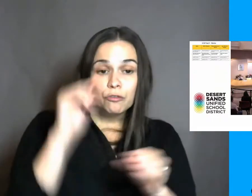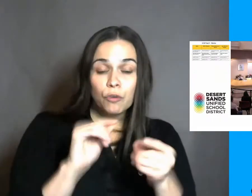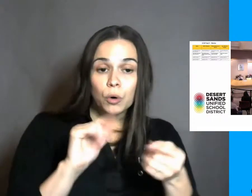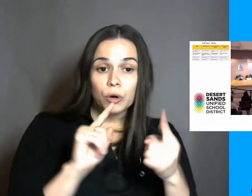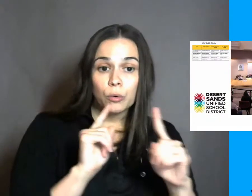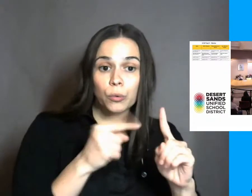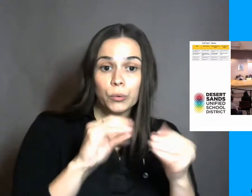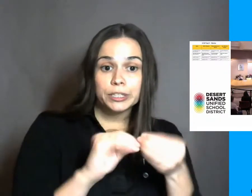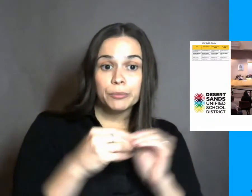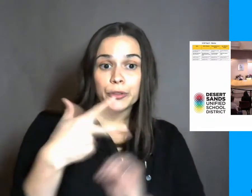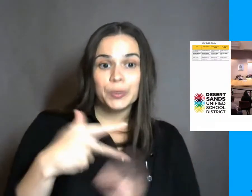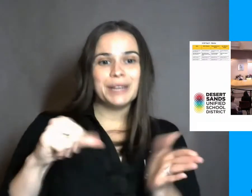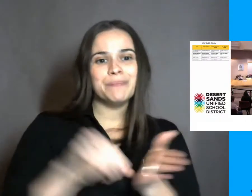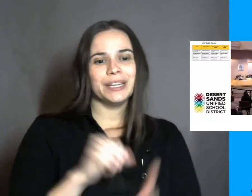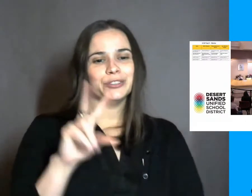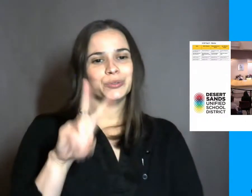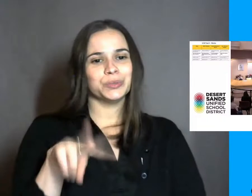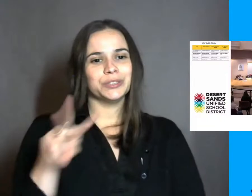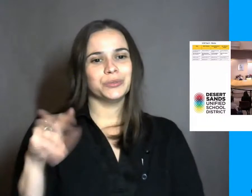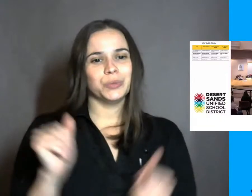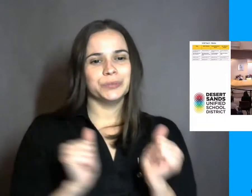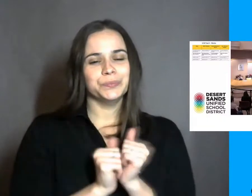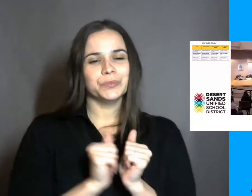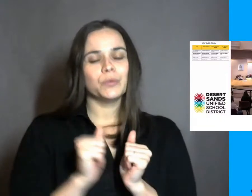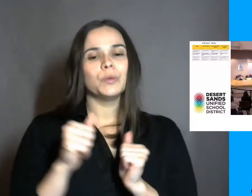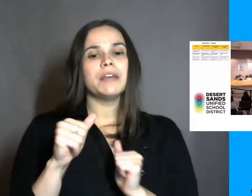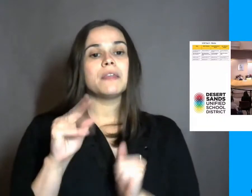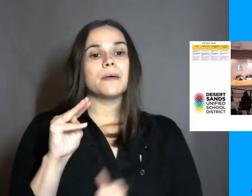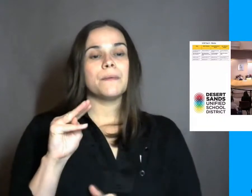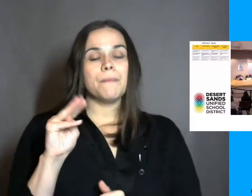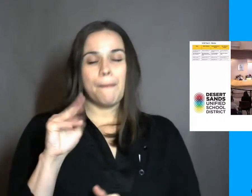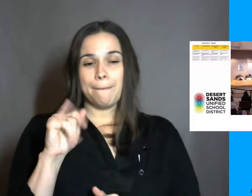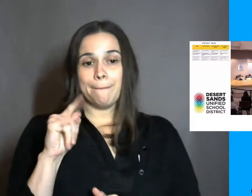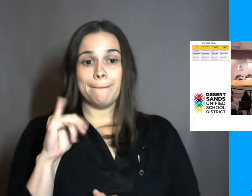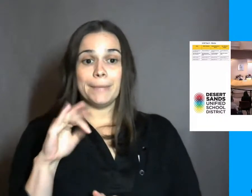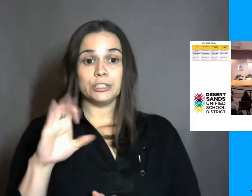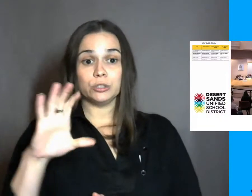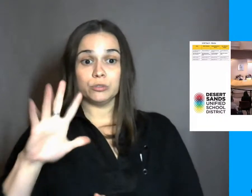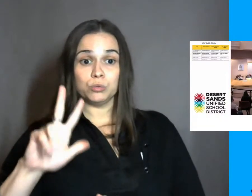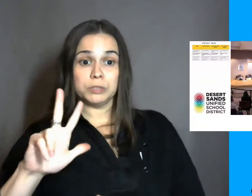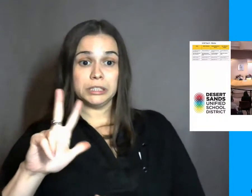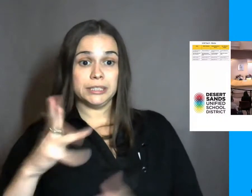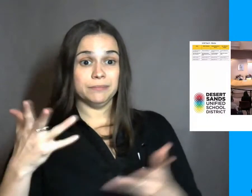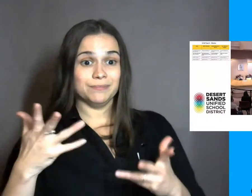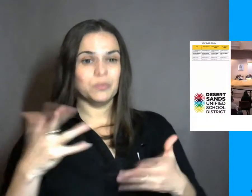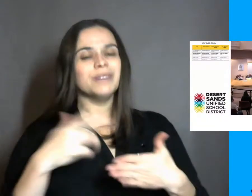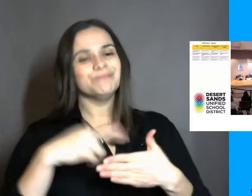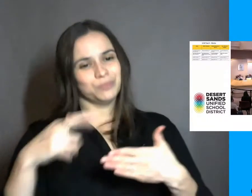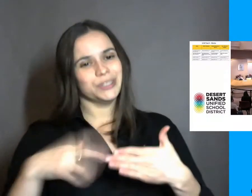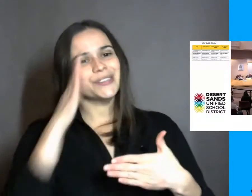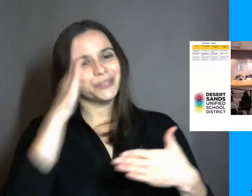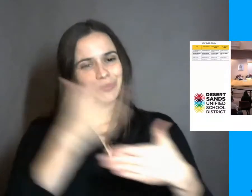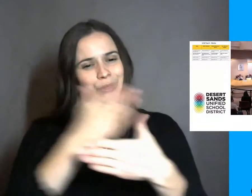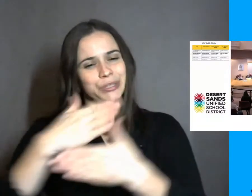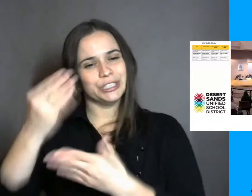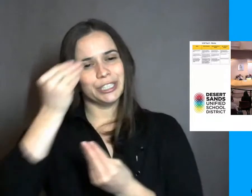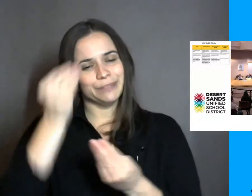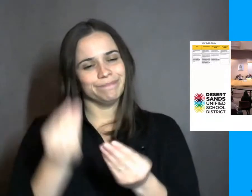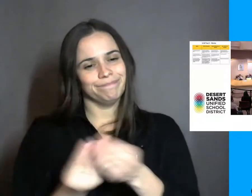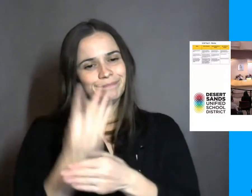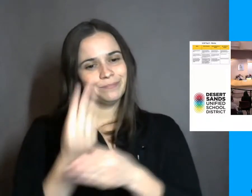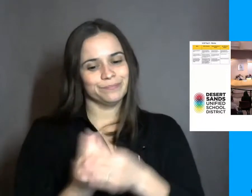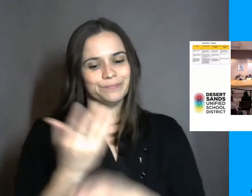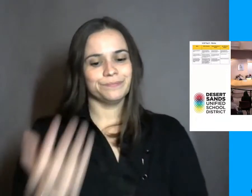the report, with metric 3B being another example of results that will be reported in the spring.